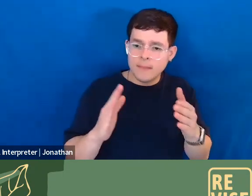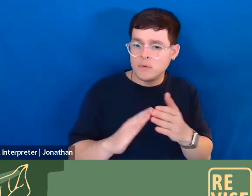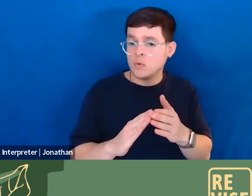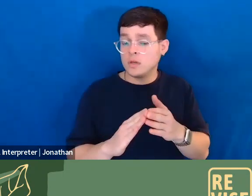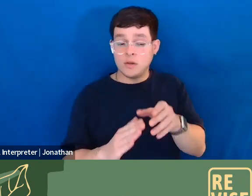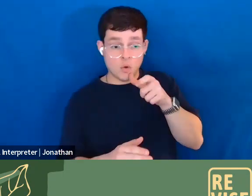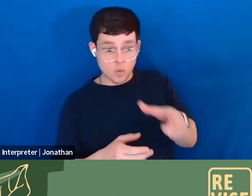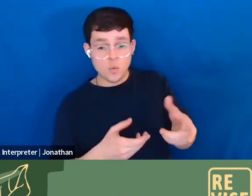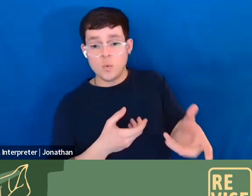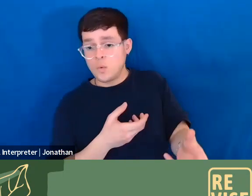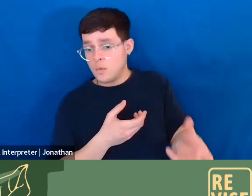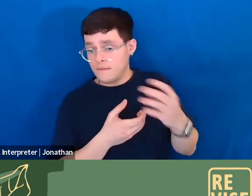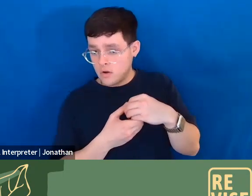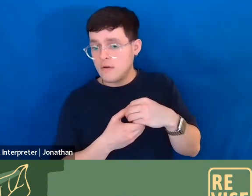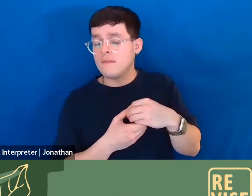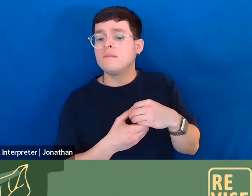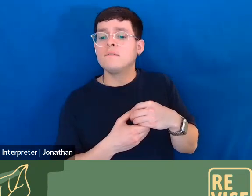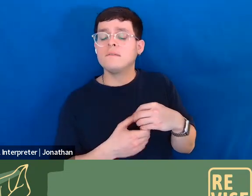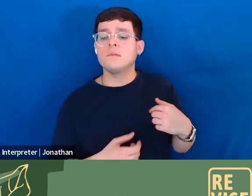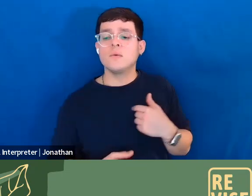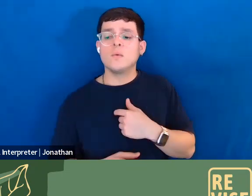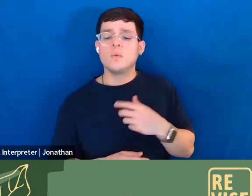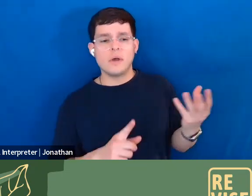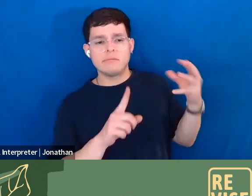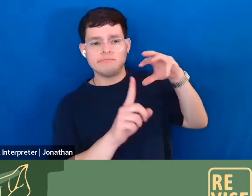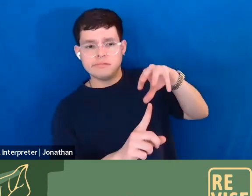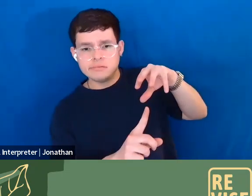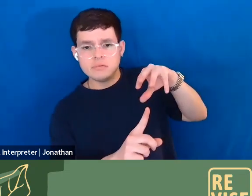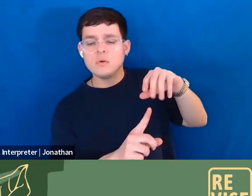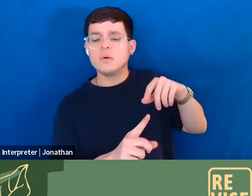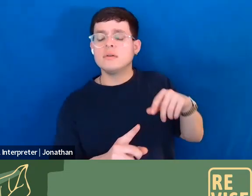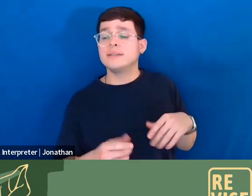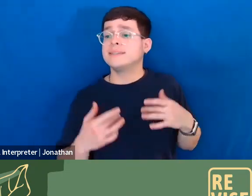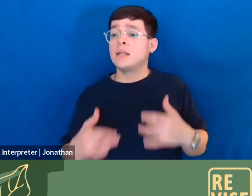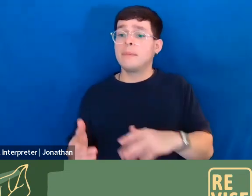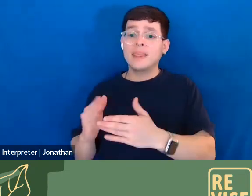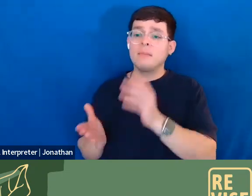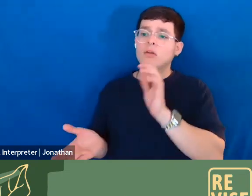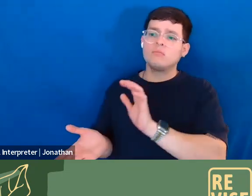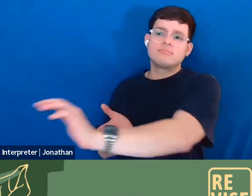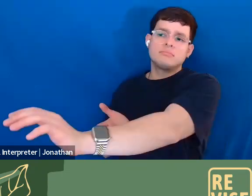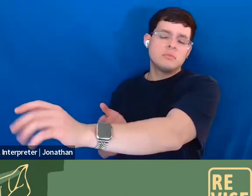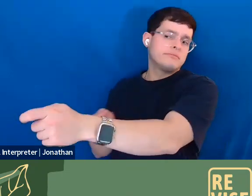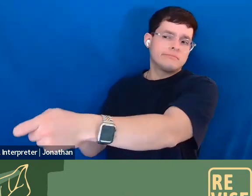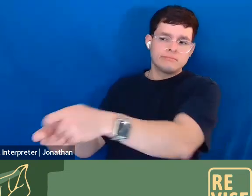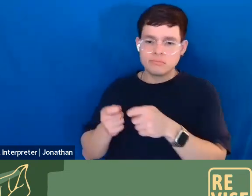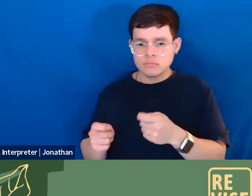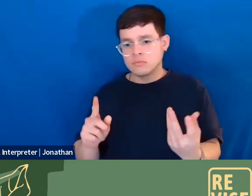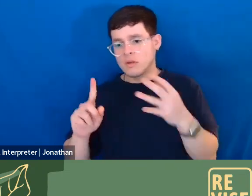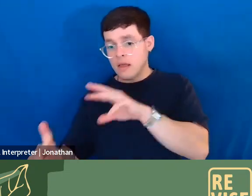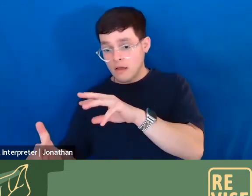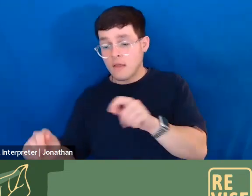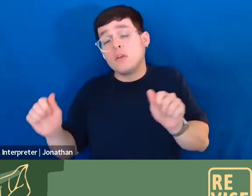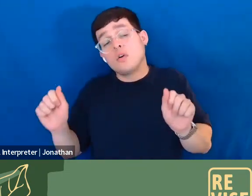are involved. We highlight underrepresented communities, although it could also involve